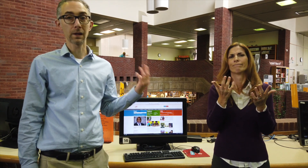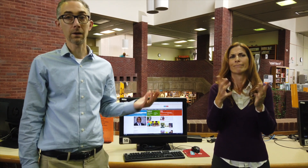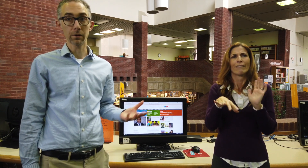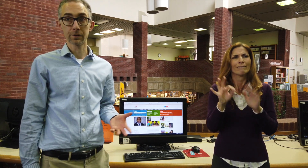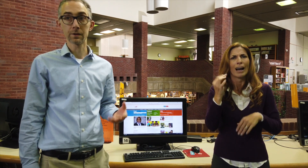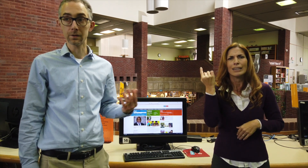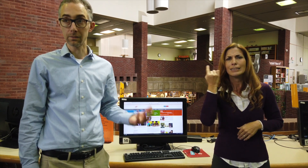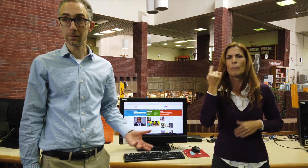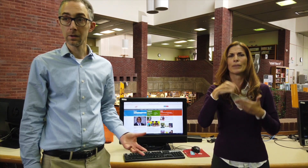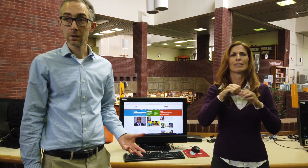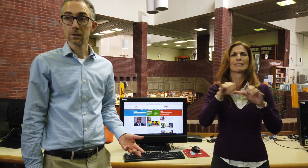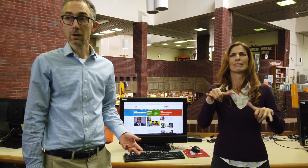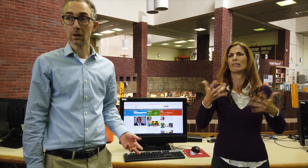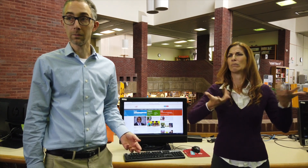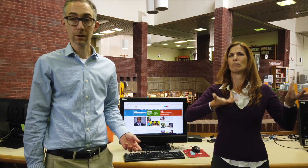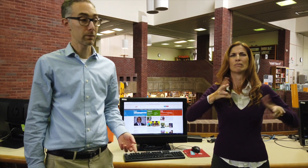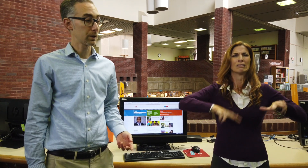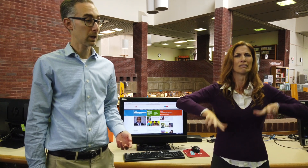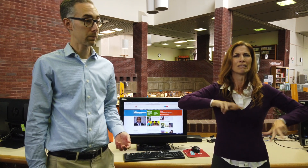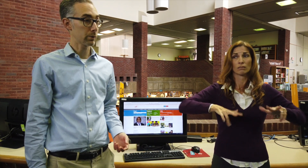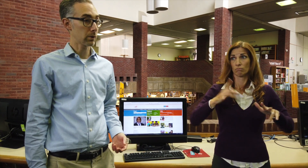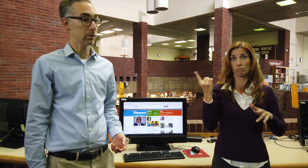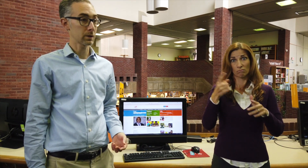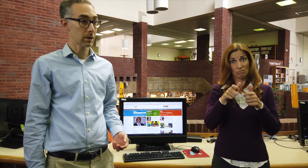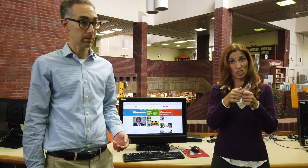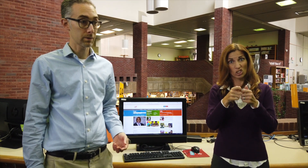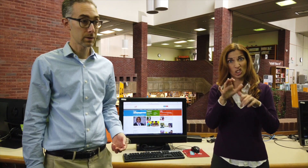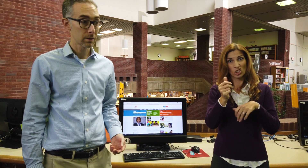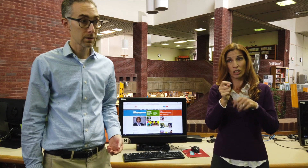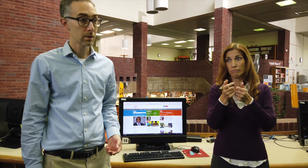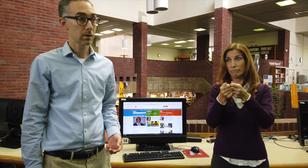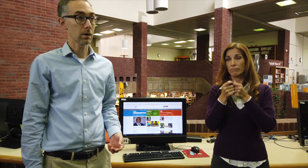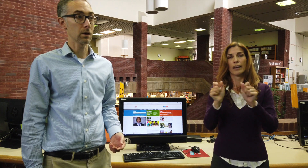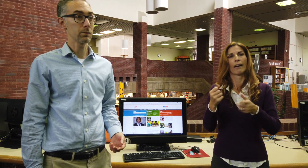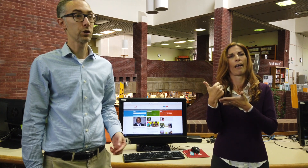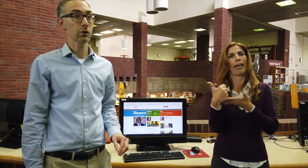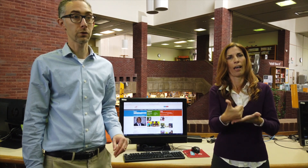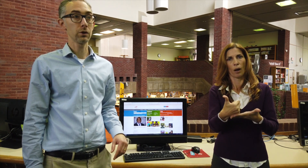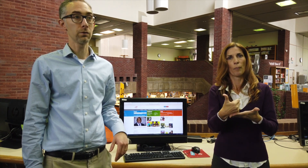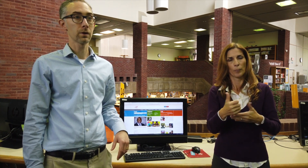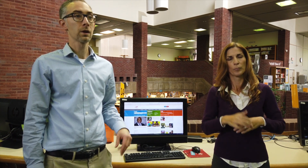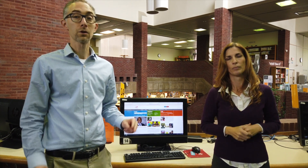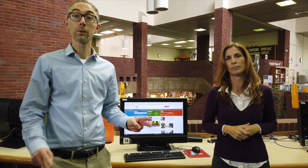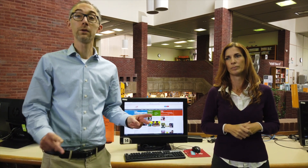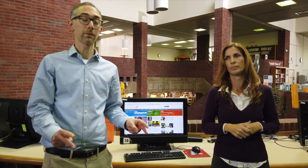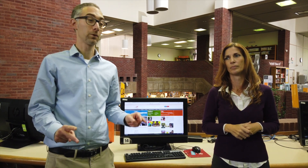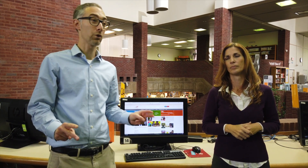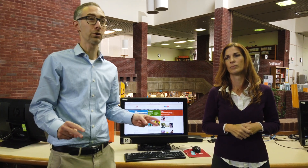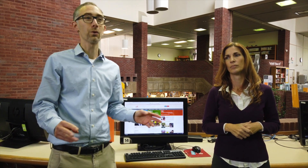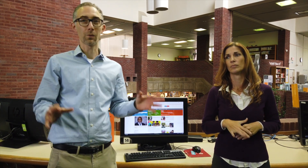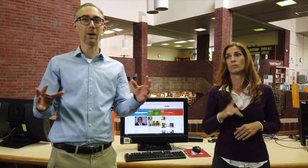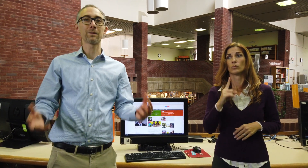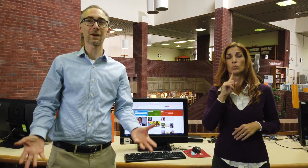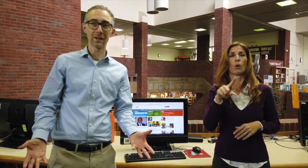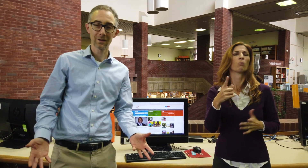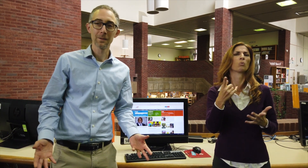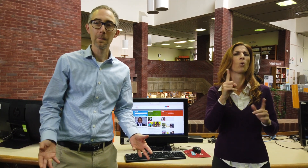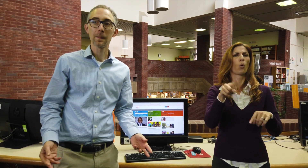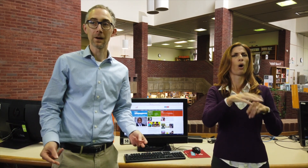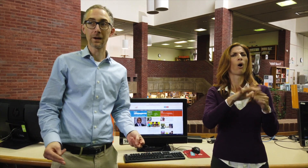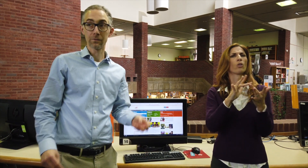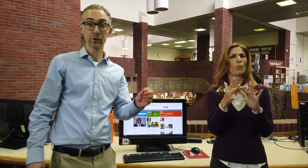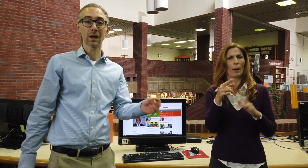finding something in our system, someone can help you at all times. You could also use, so when you go to our